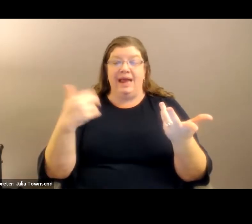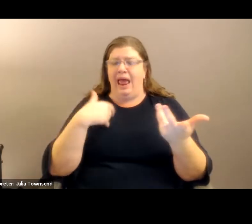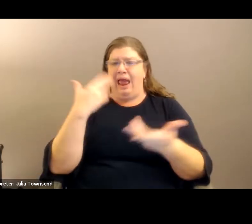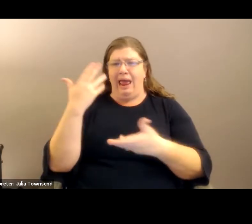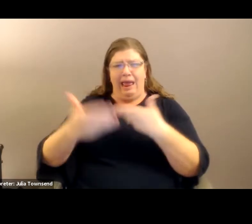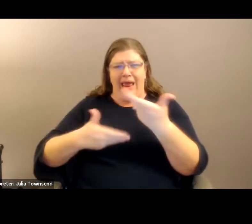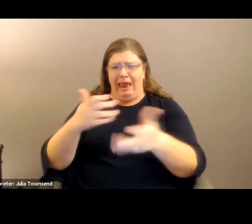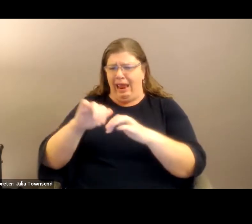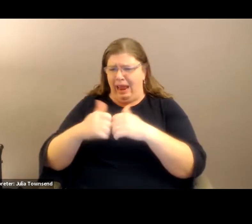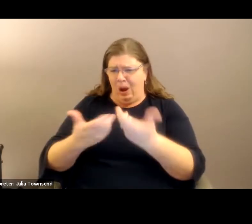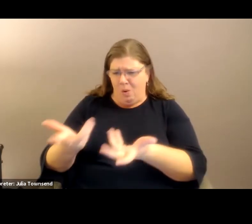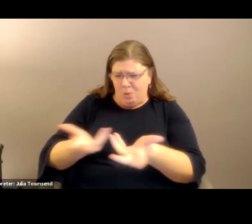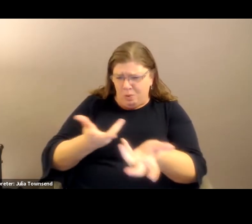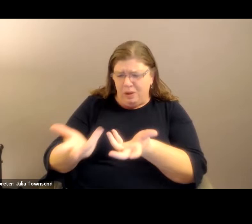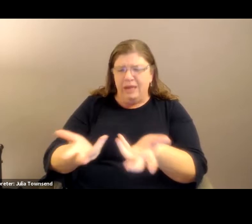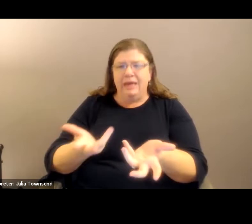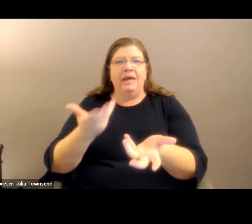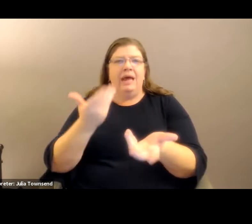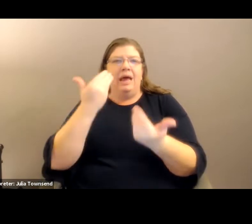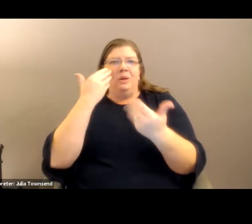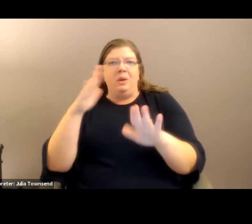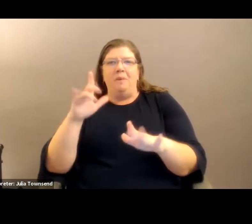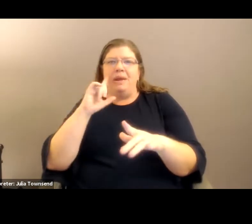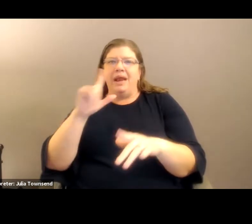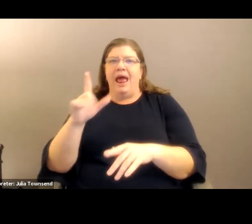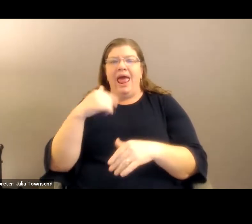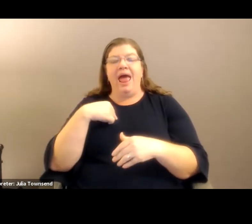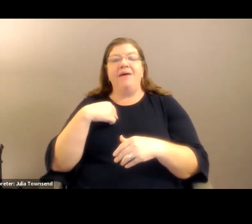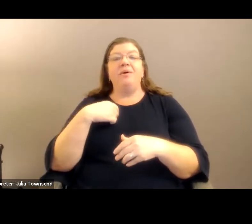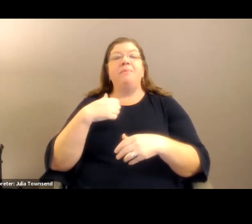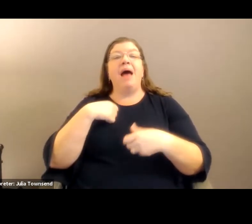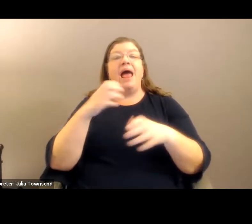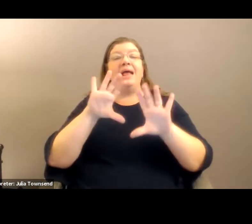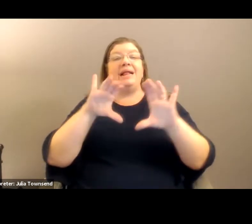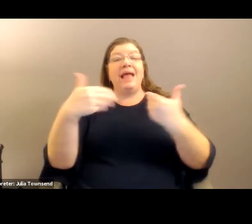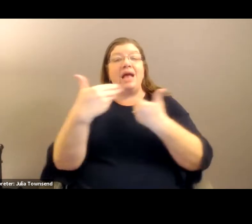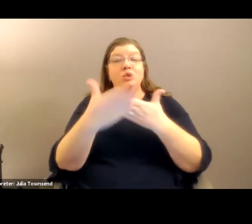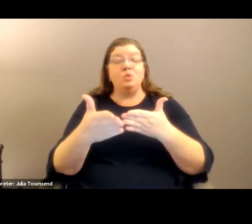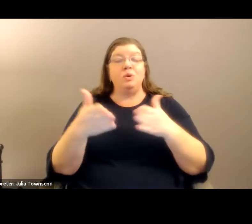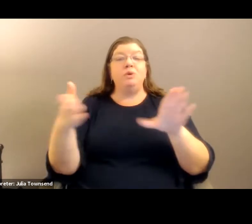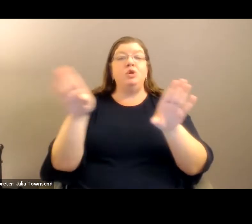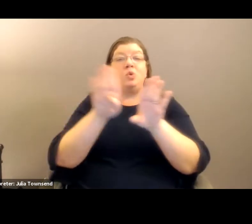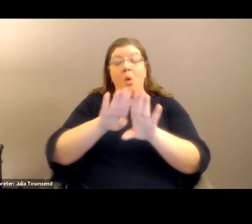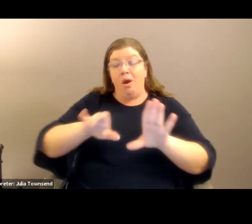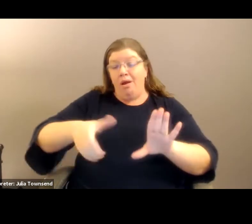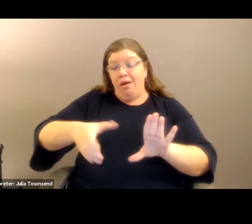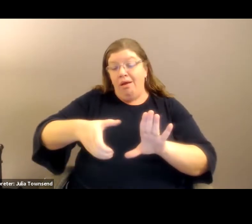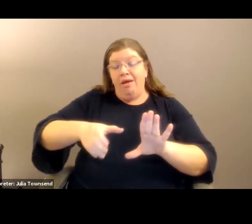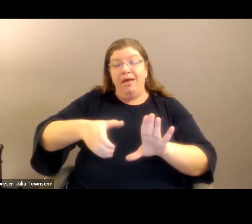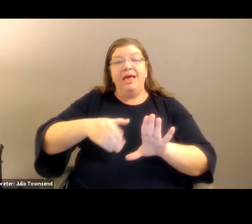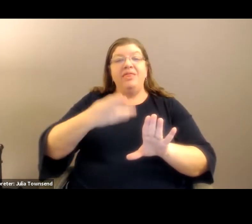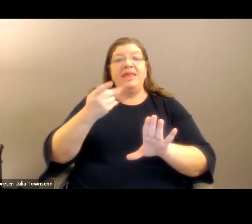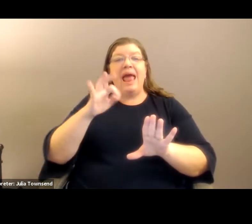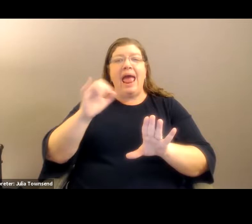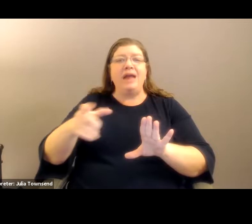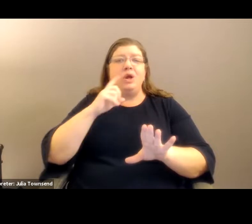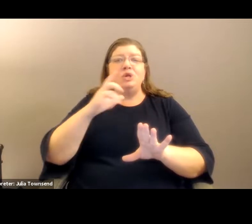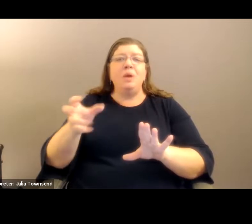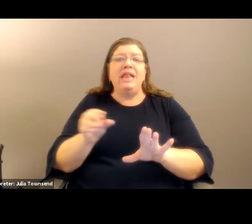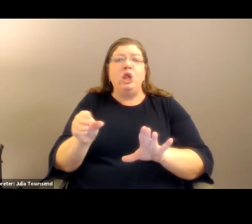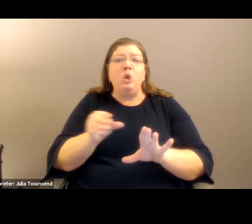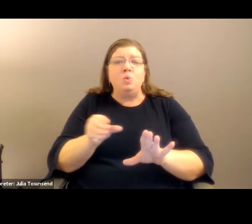exactly know how, but I've got a door handle on my classroom door that's loose that I put in a work order for literally years